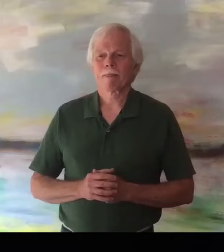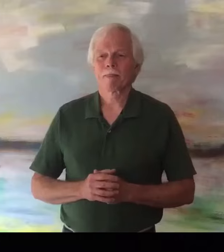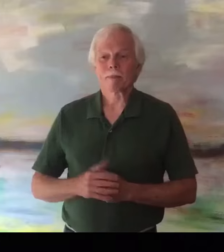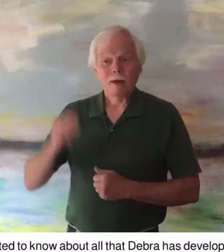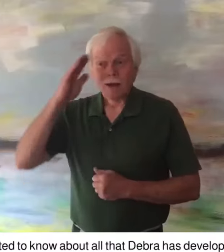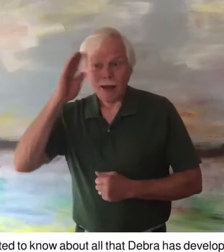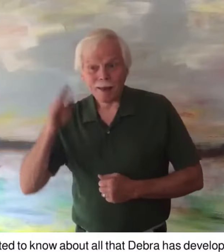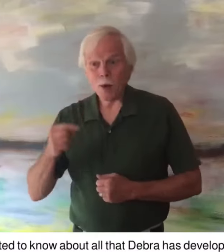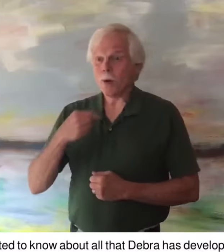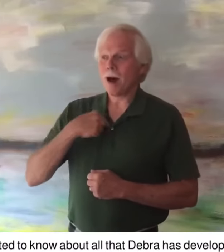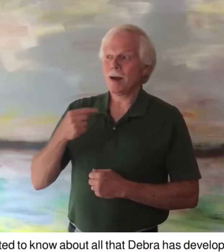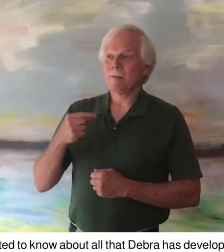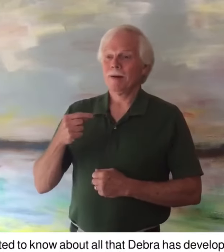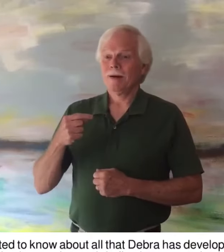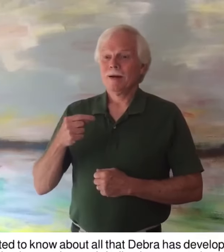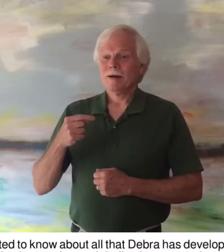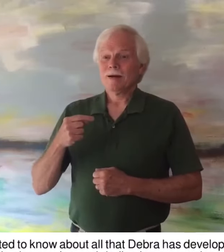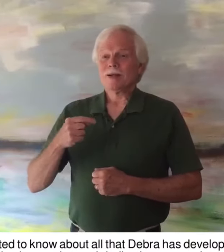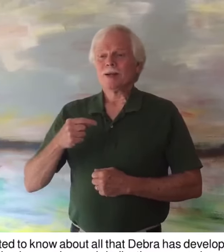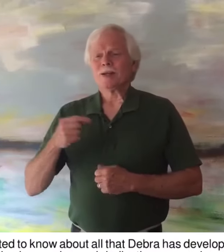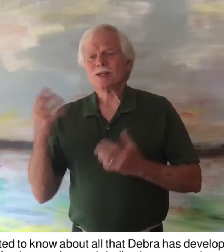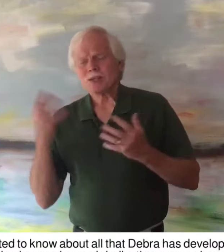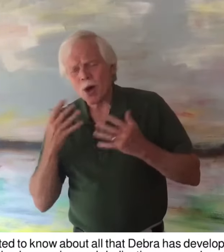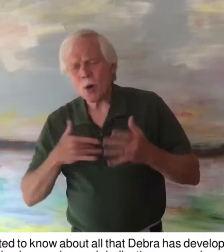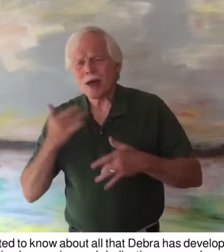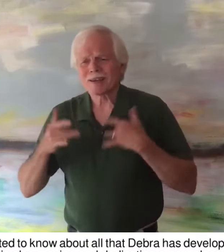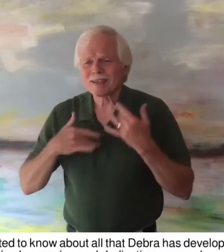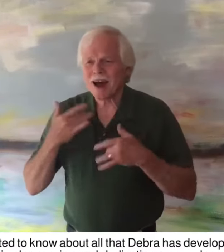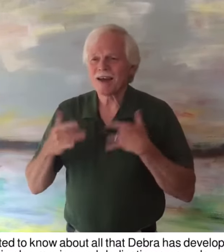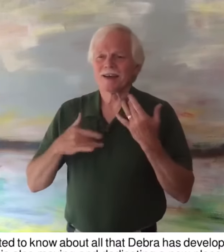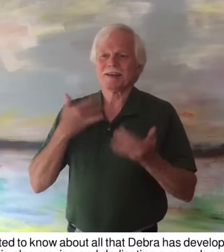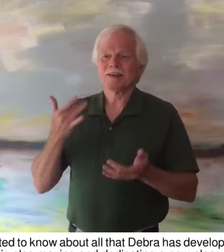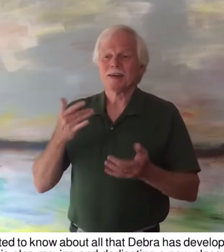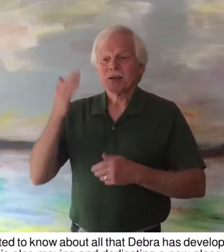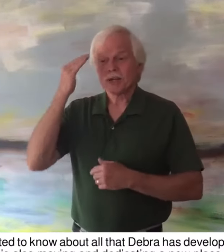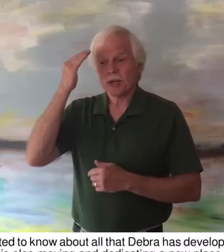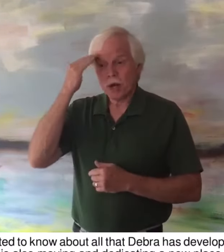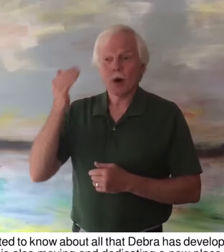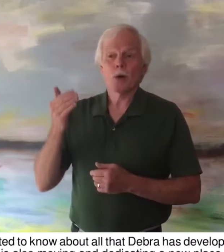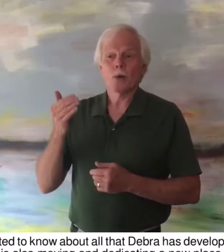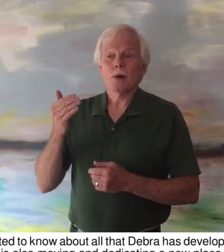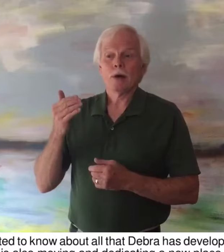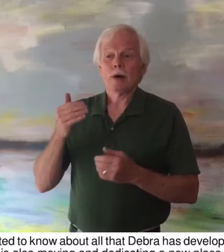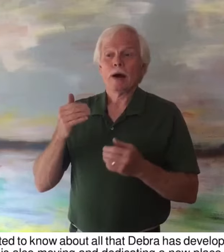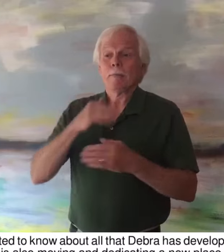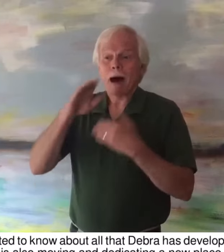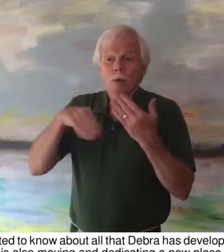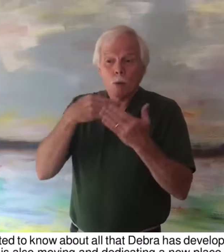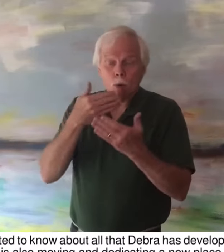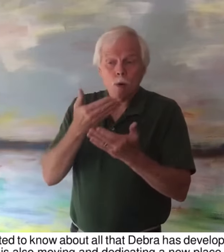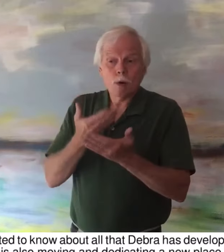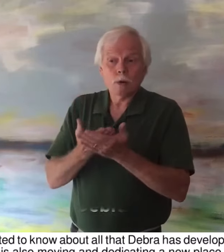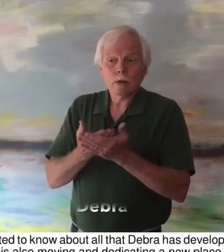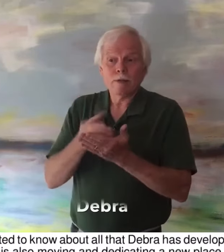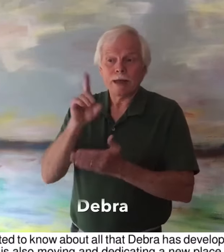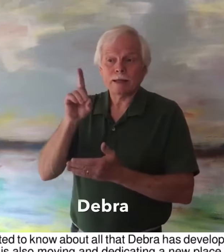Hello. I'm so excited to know about all that